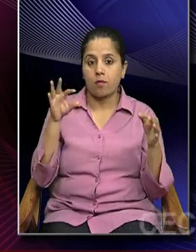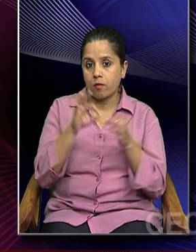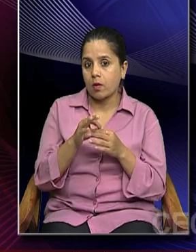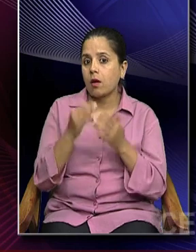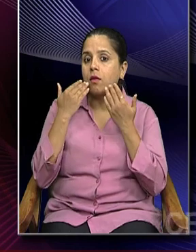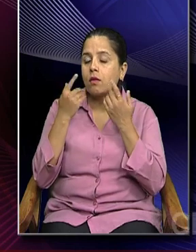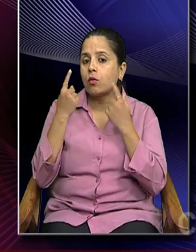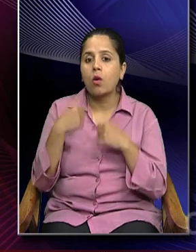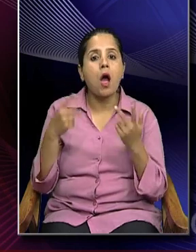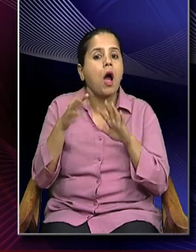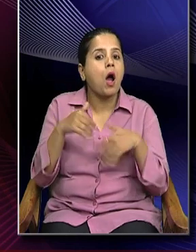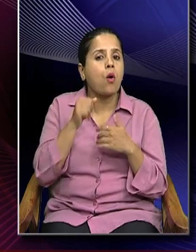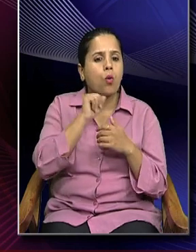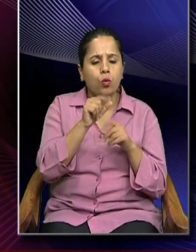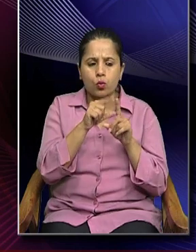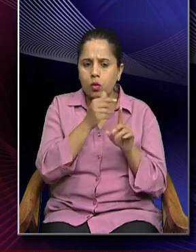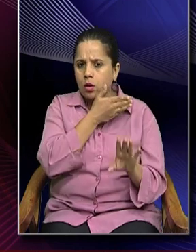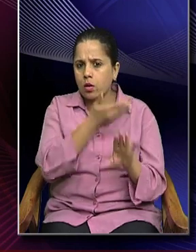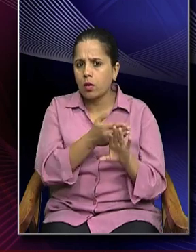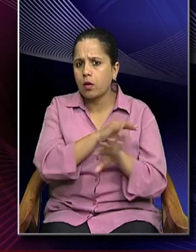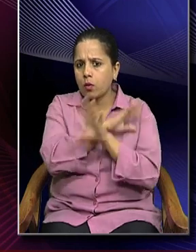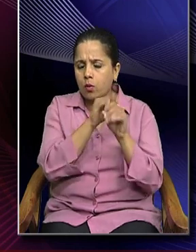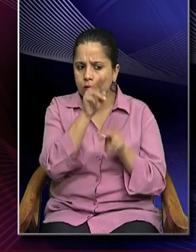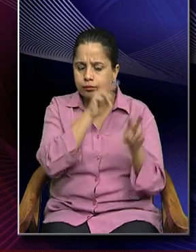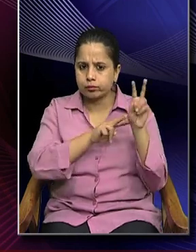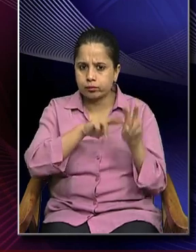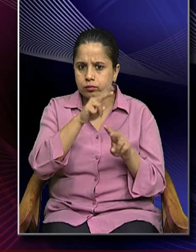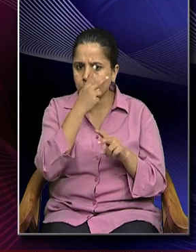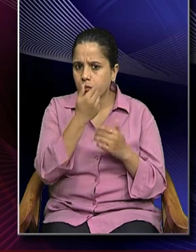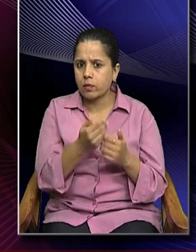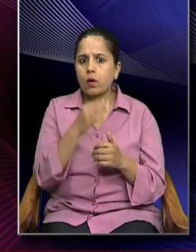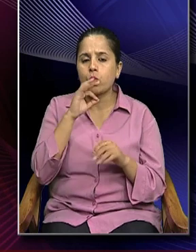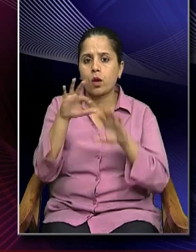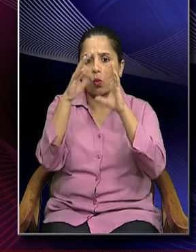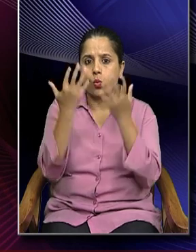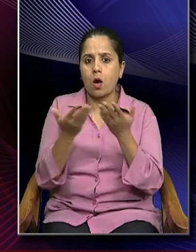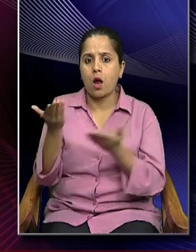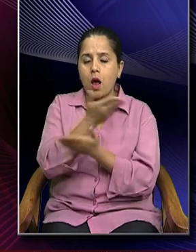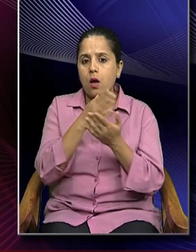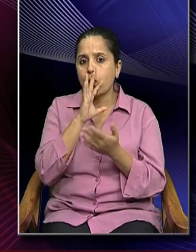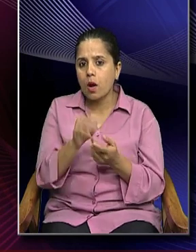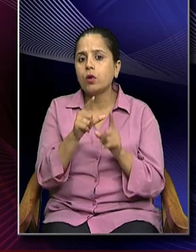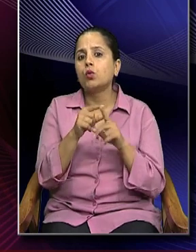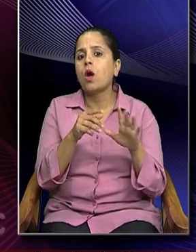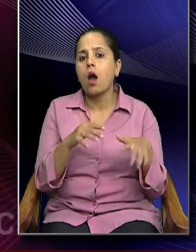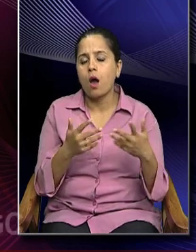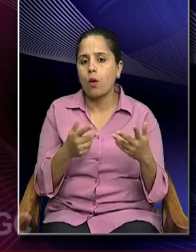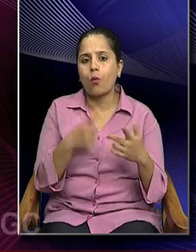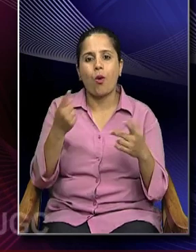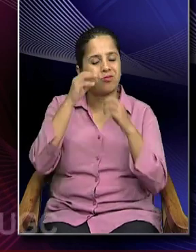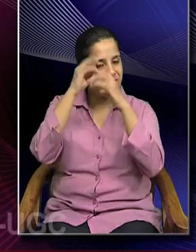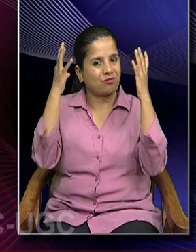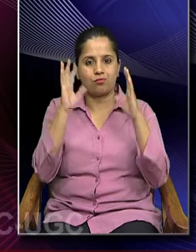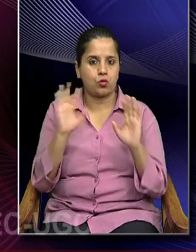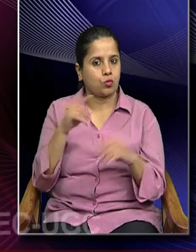their performance and the observation in the real world settings. Let's take